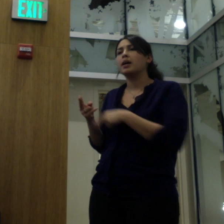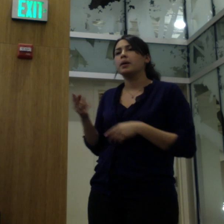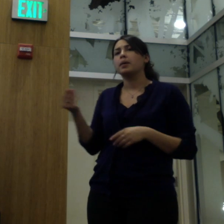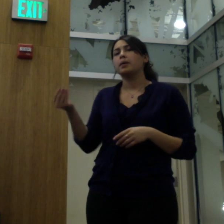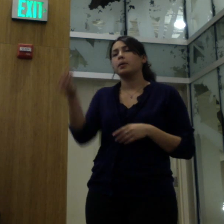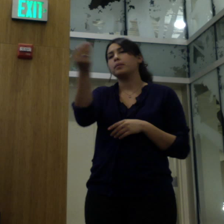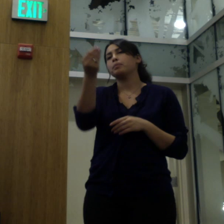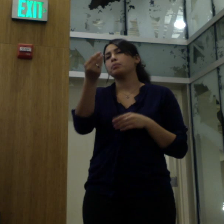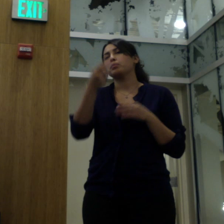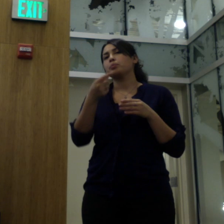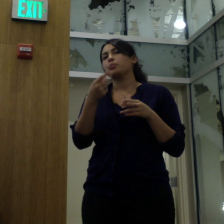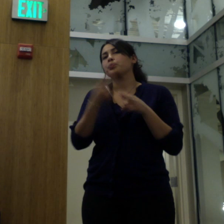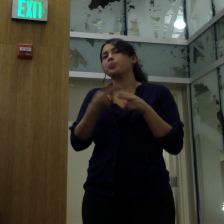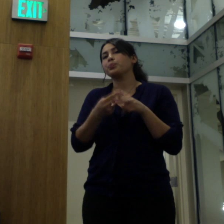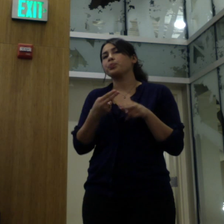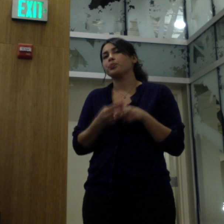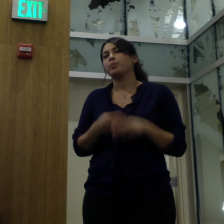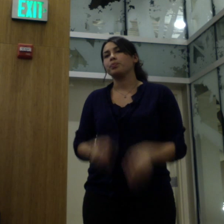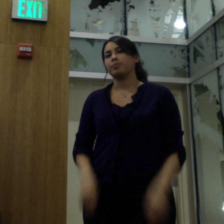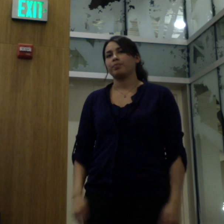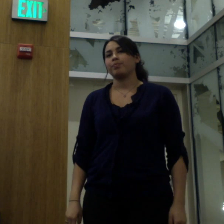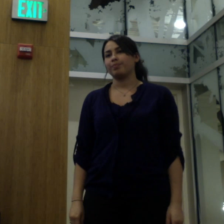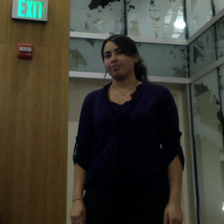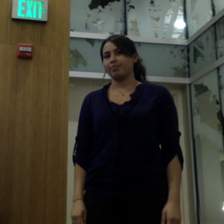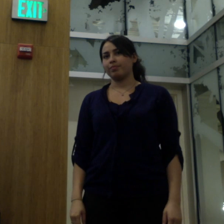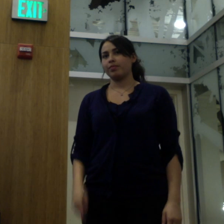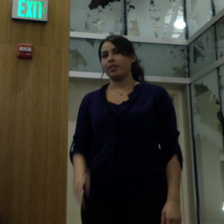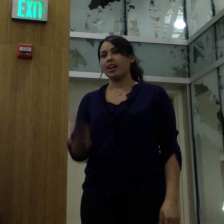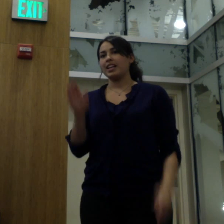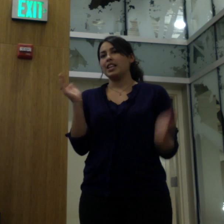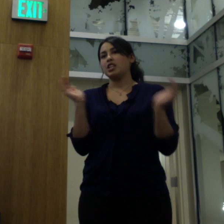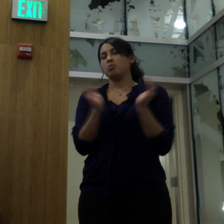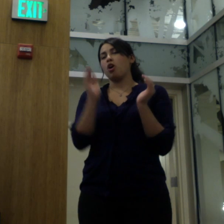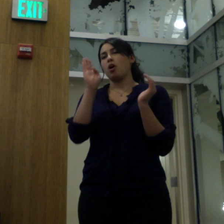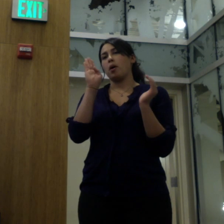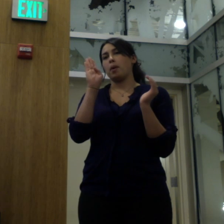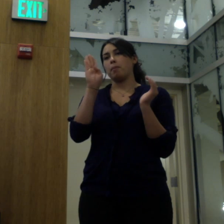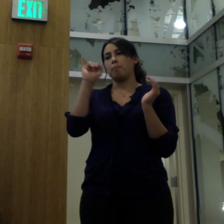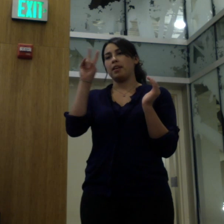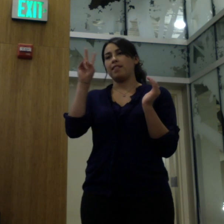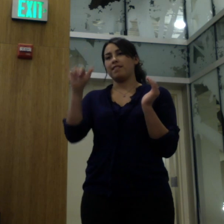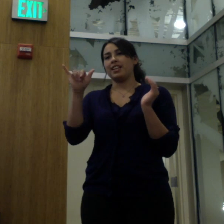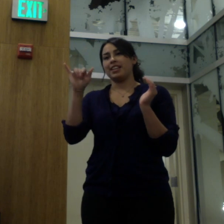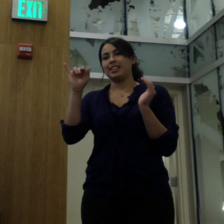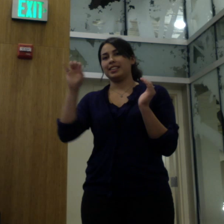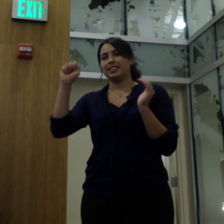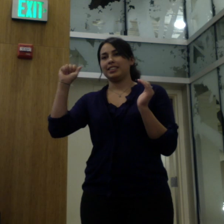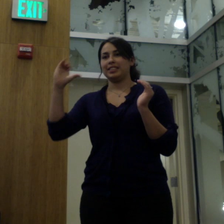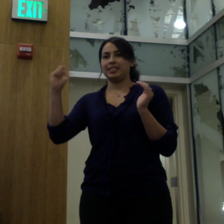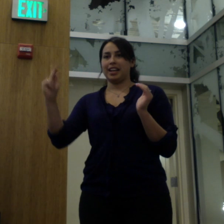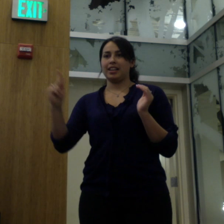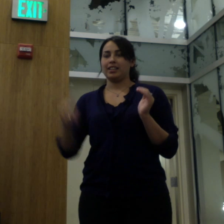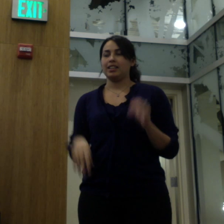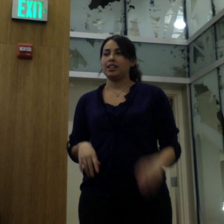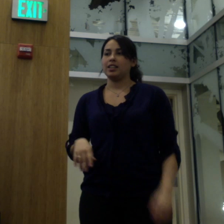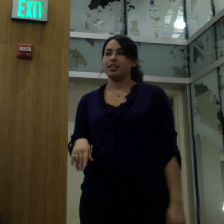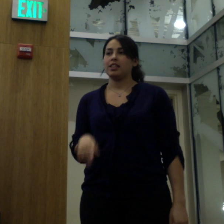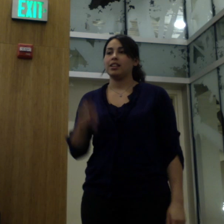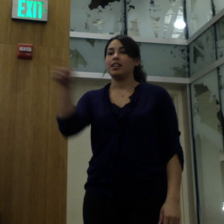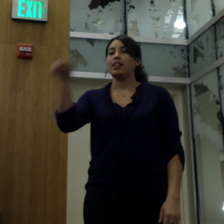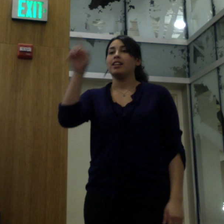It's just like an emergency bivy. Baby sack. And then this is a